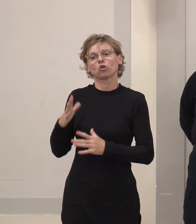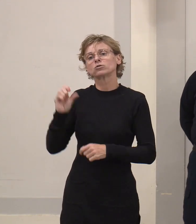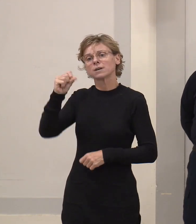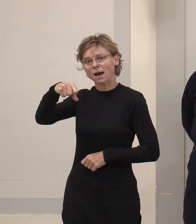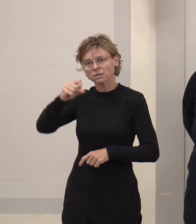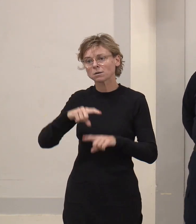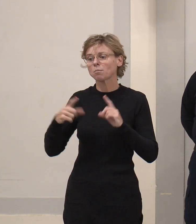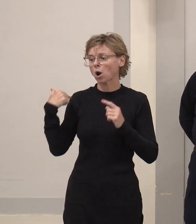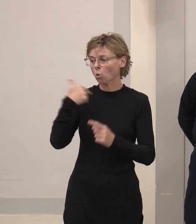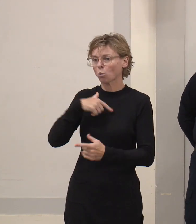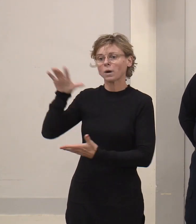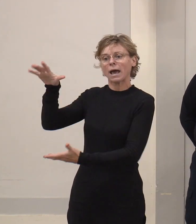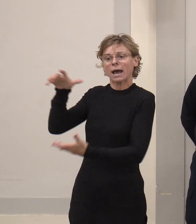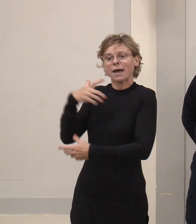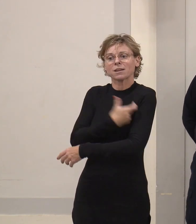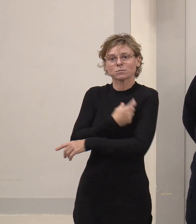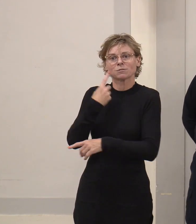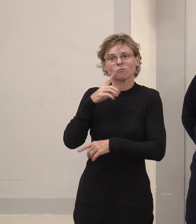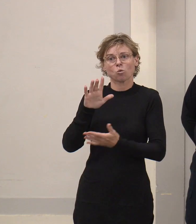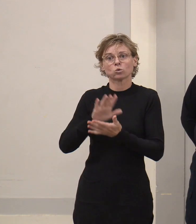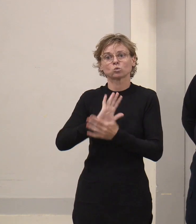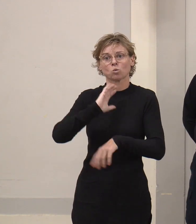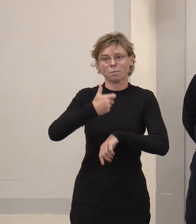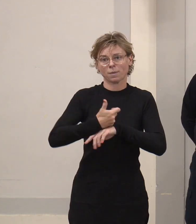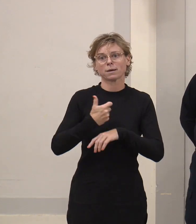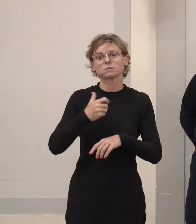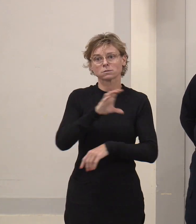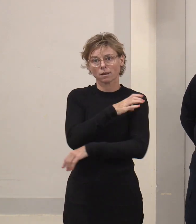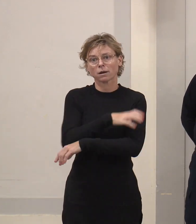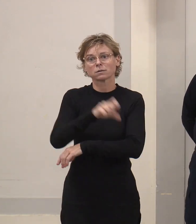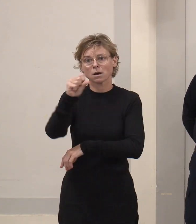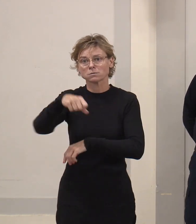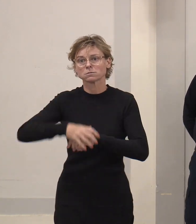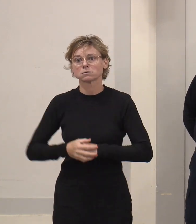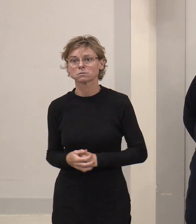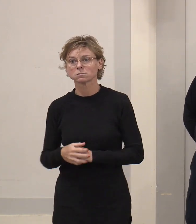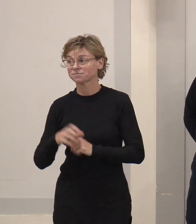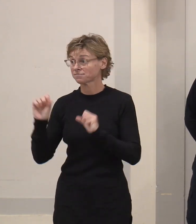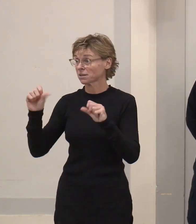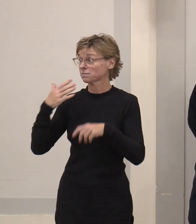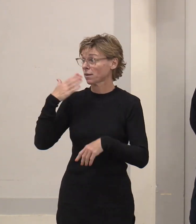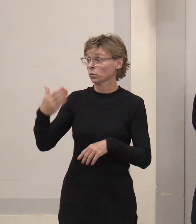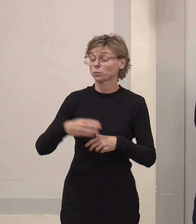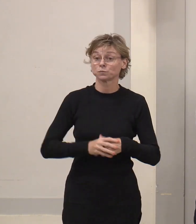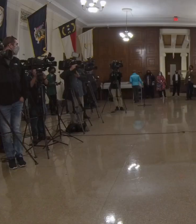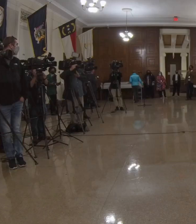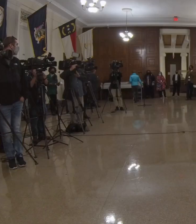we get the supply of vaccine for the school-based clinics. Okay, thank you. Thank you.